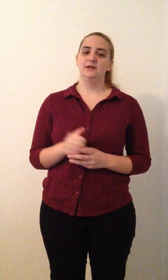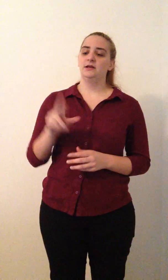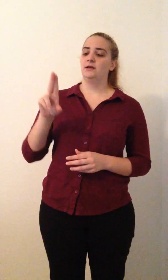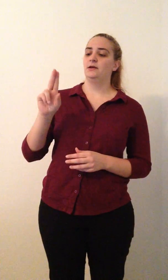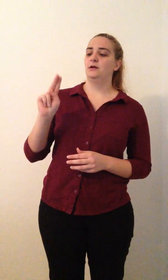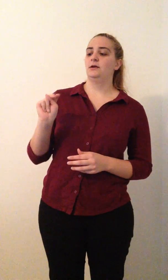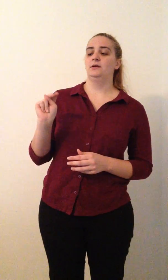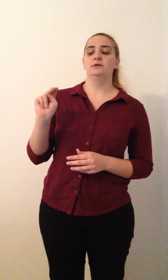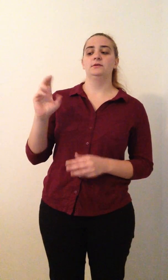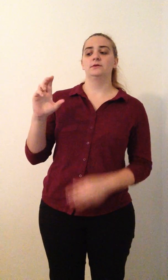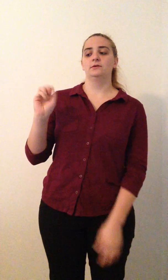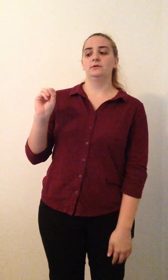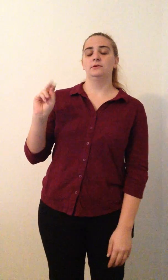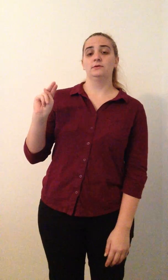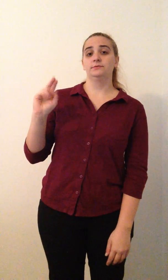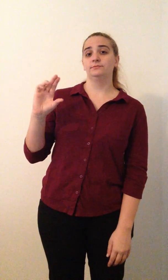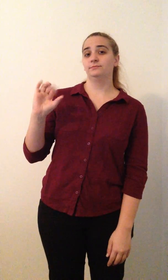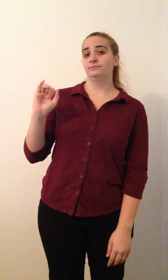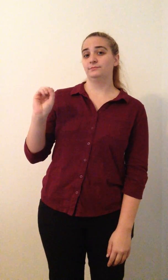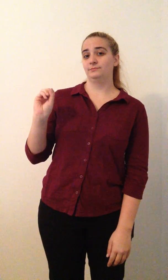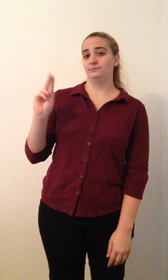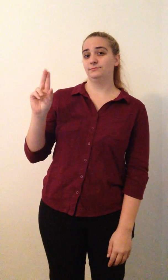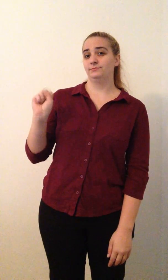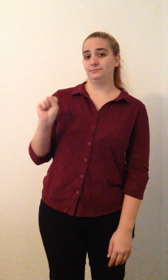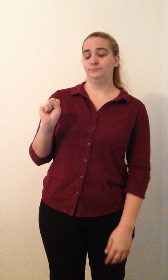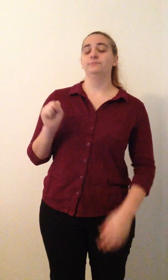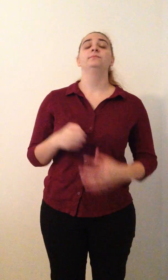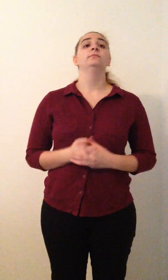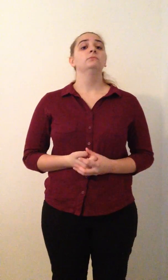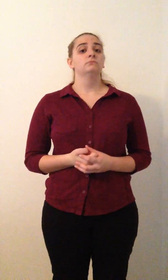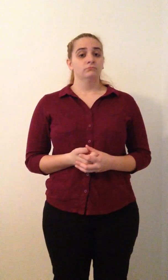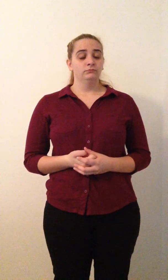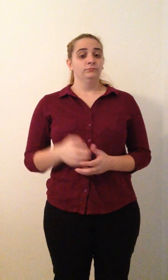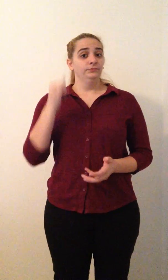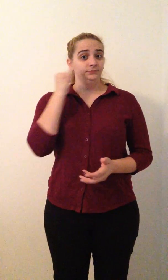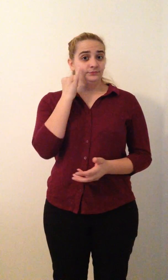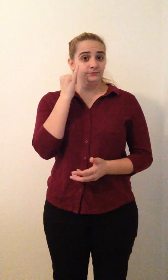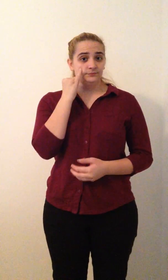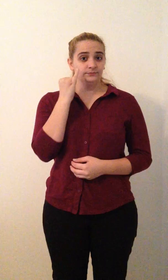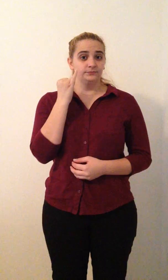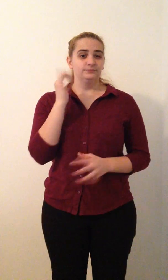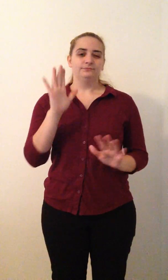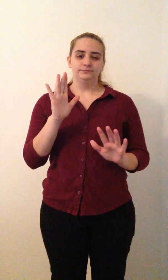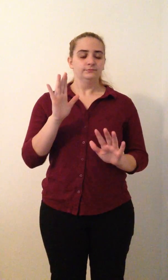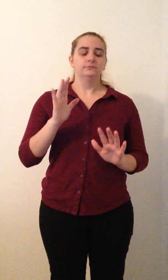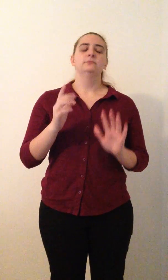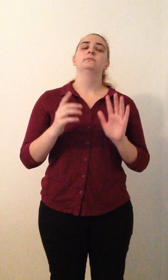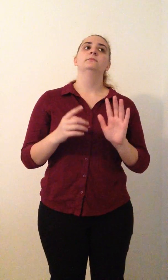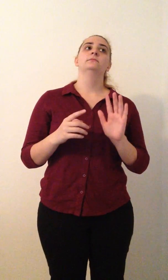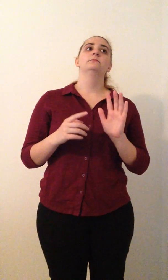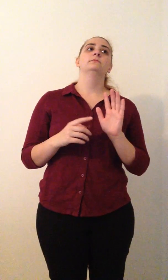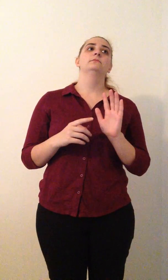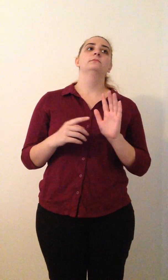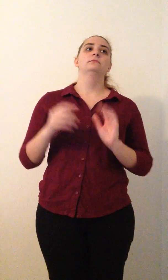So, if you're anxious, imagine you're a child and you're anxious and your mother